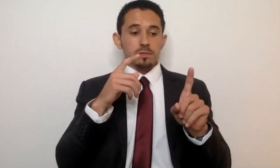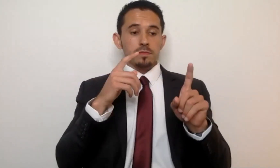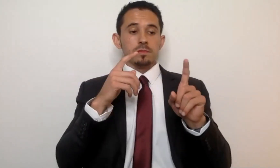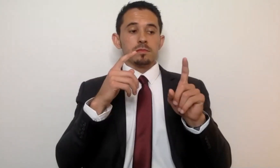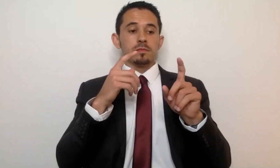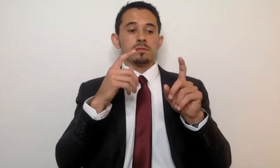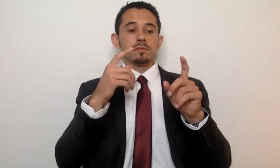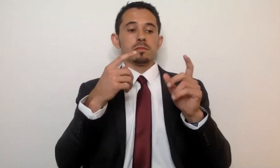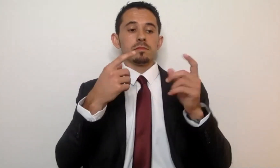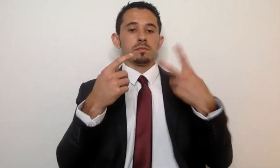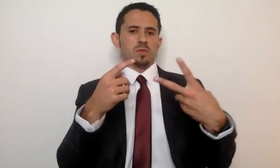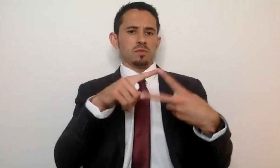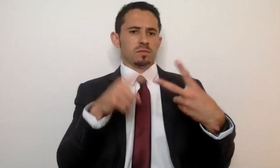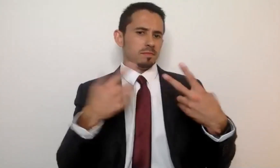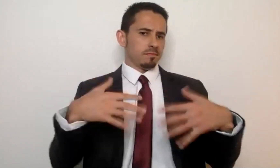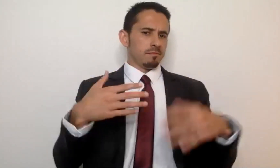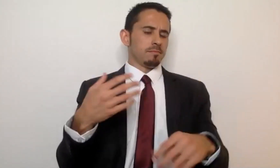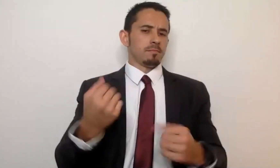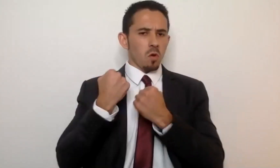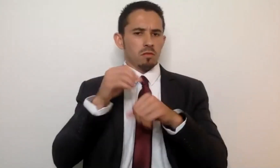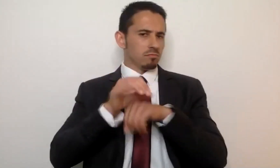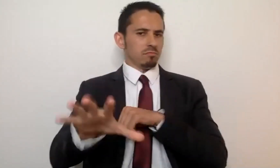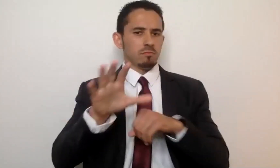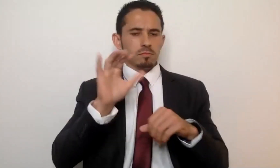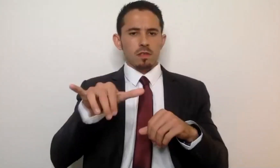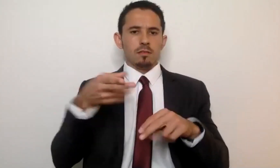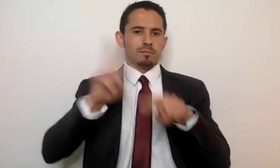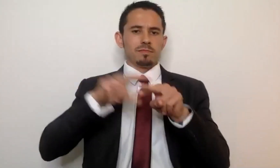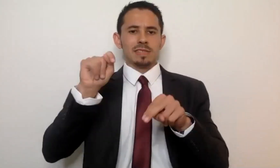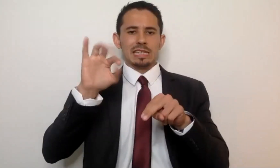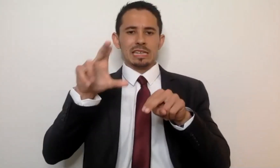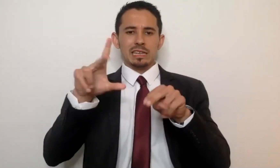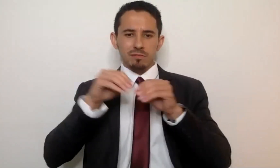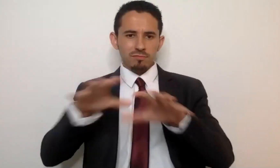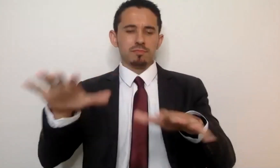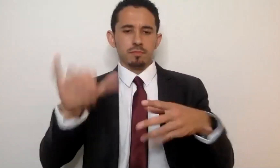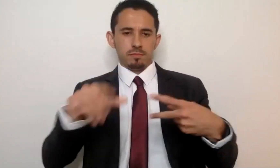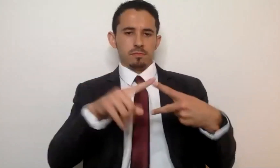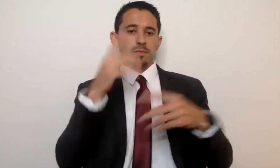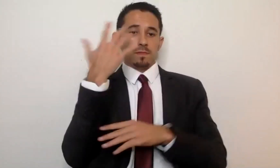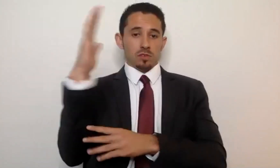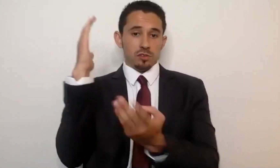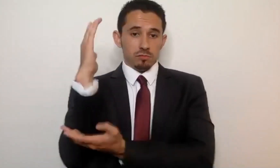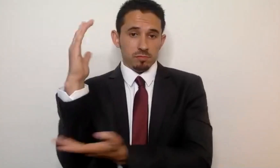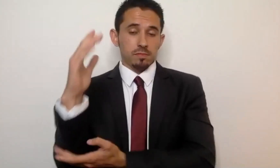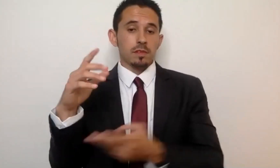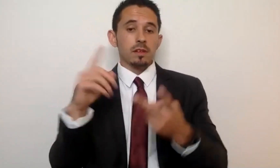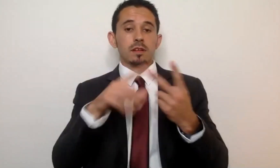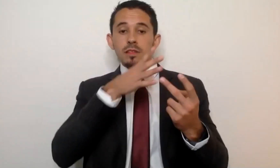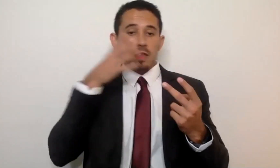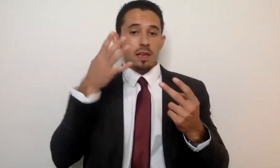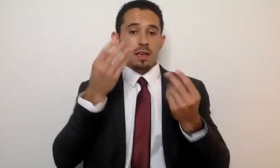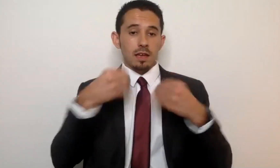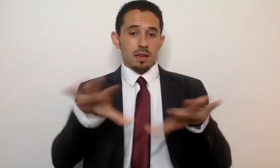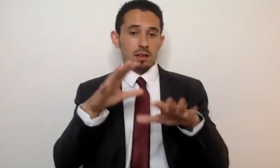With land changes, there are 2 that really impact ticks.